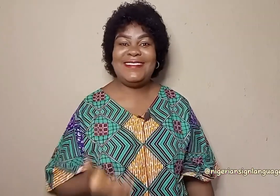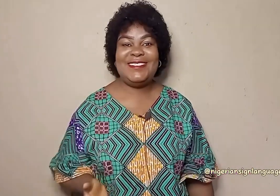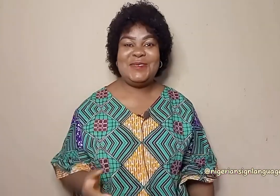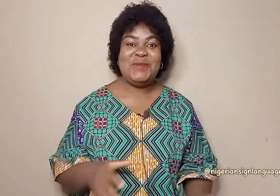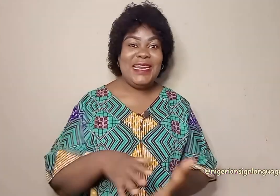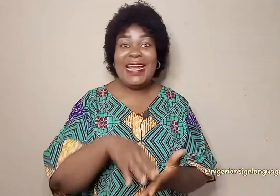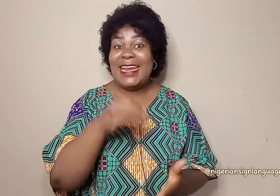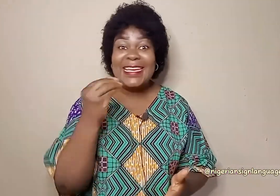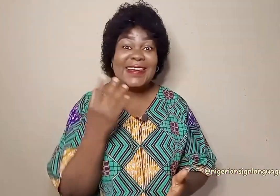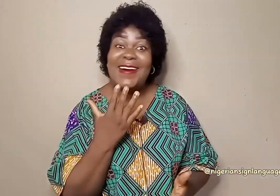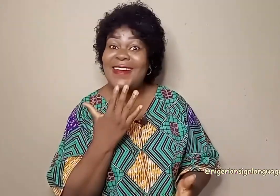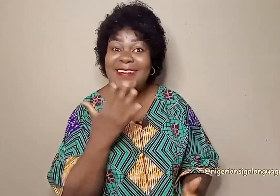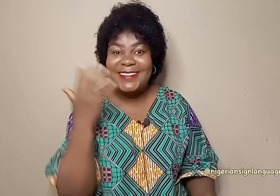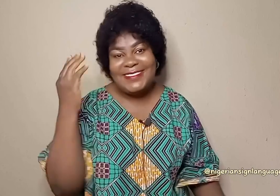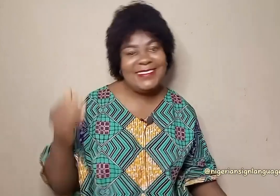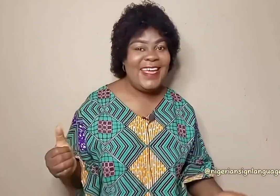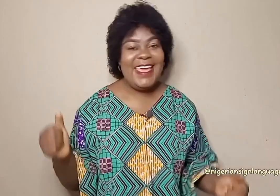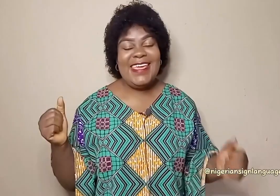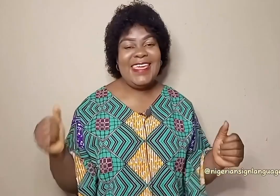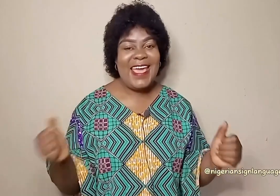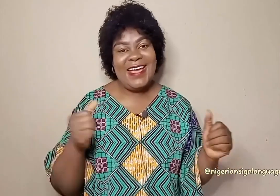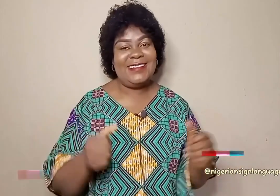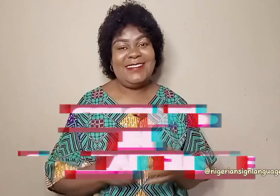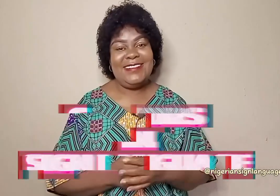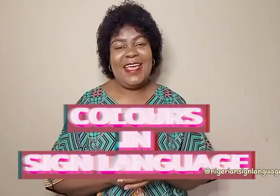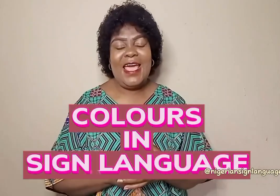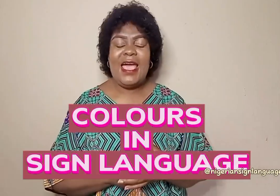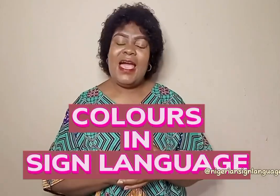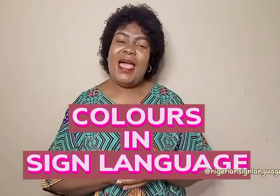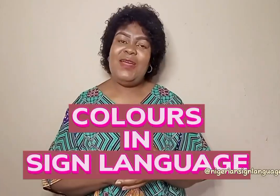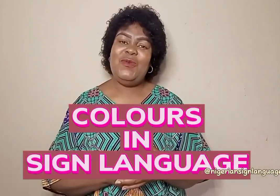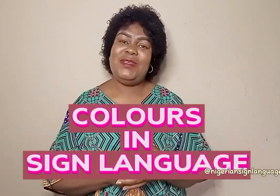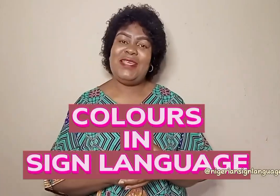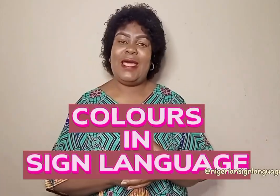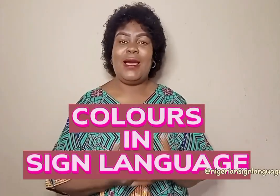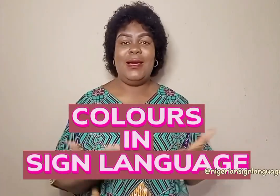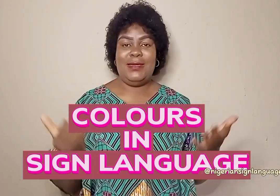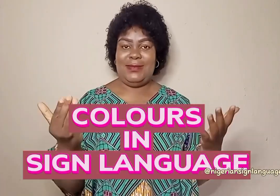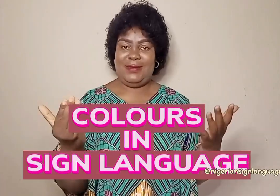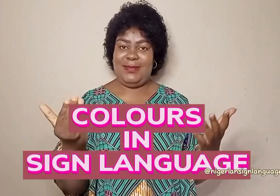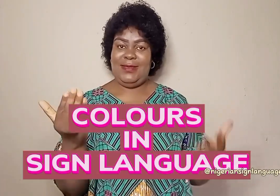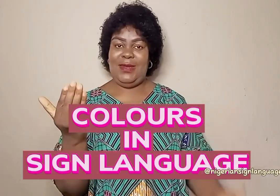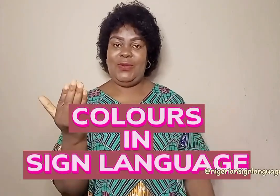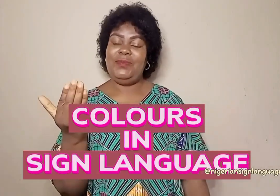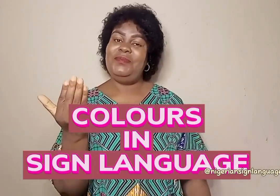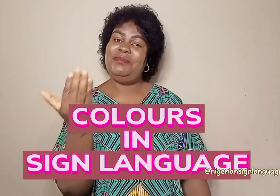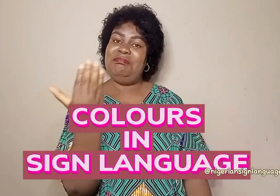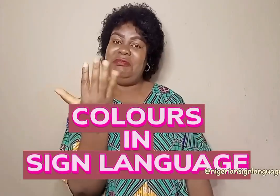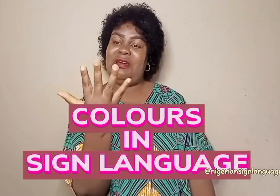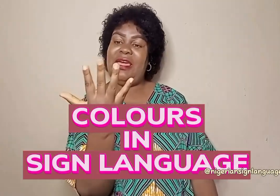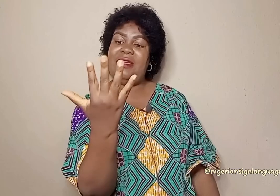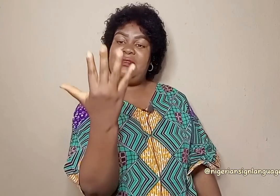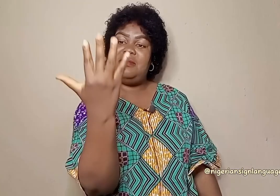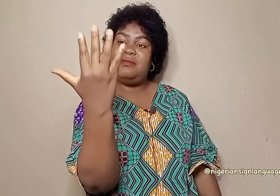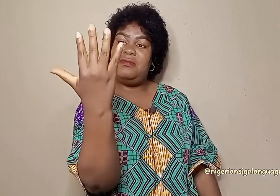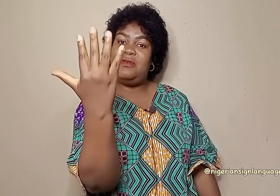Colors. We'll be learning colors. Yes. How do we sign colors? Your hands